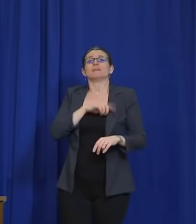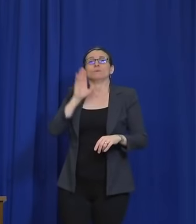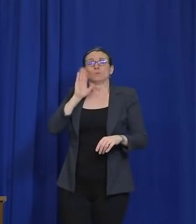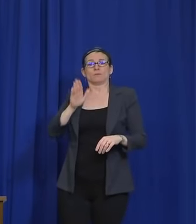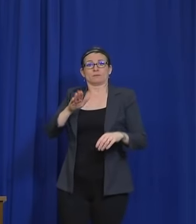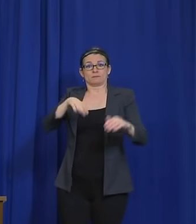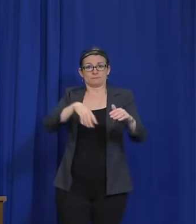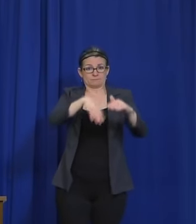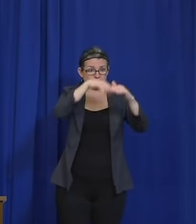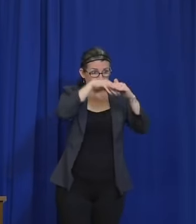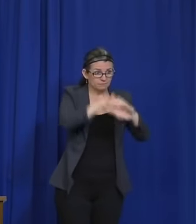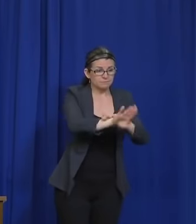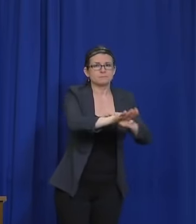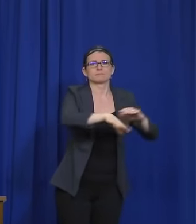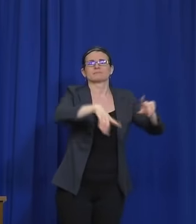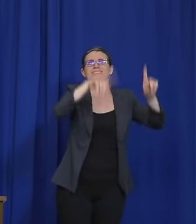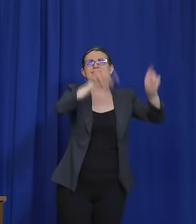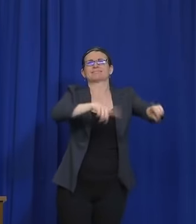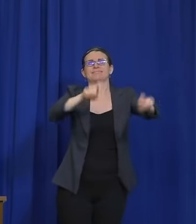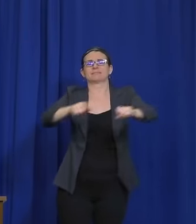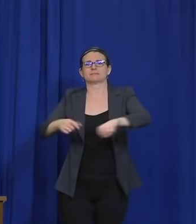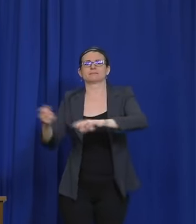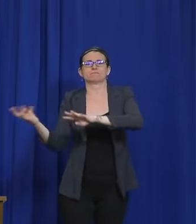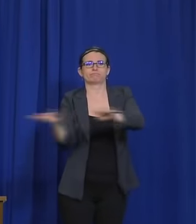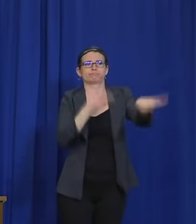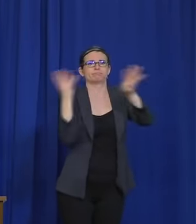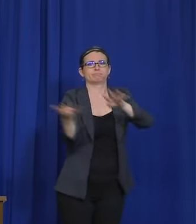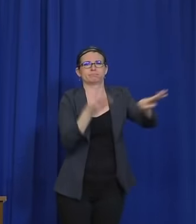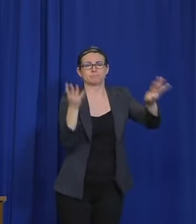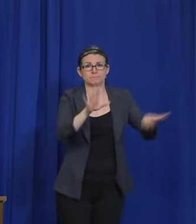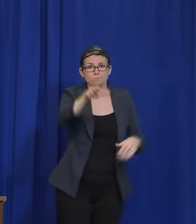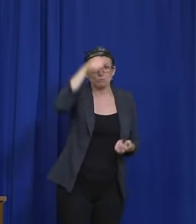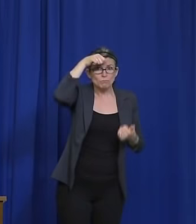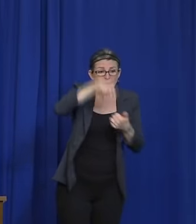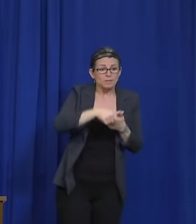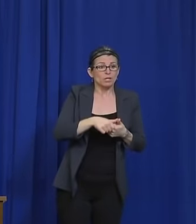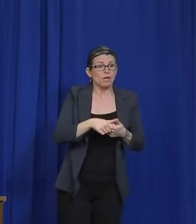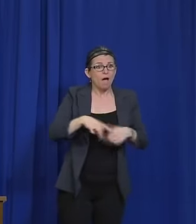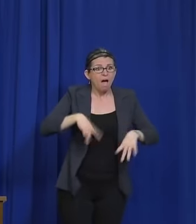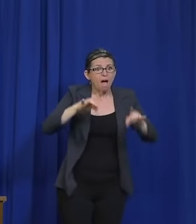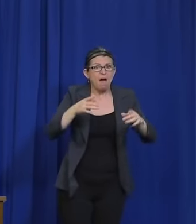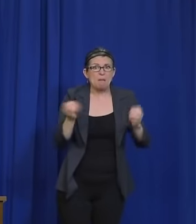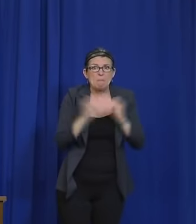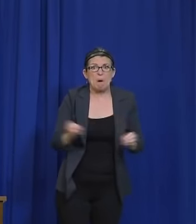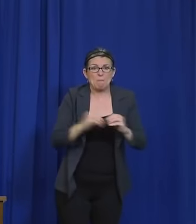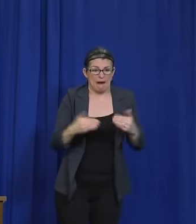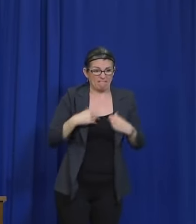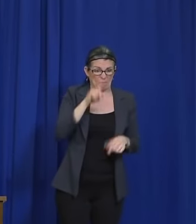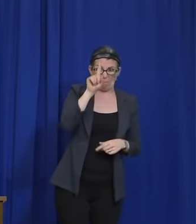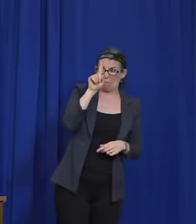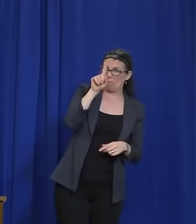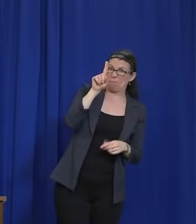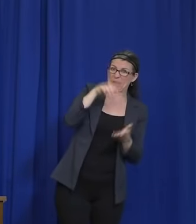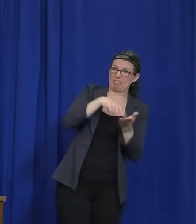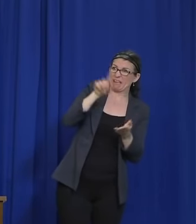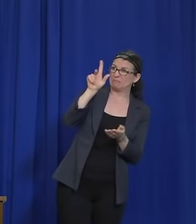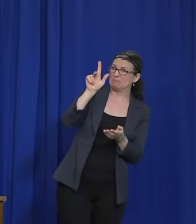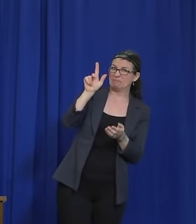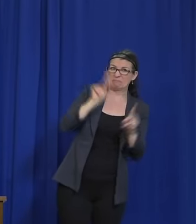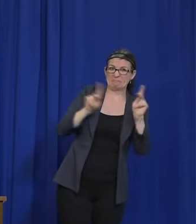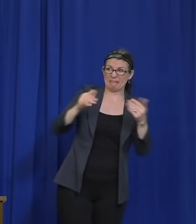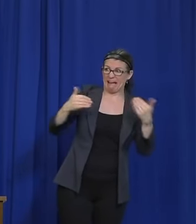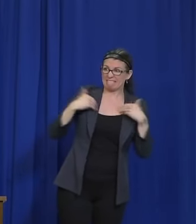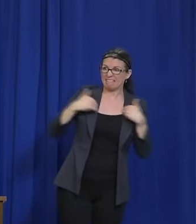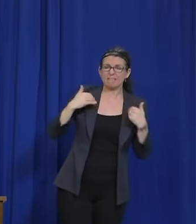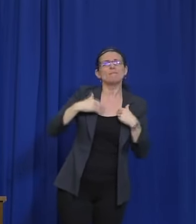that other people aren't going to get it. And by the way, long-term care facilities includes rehabilitation facilities, places where people may go to recover